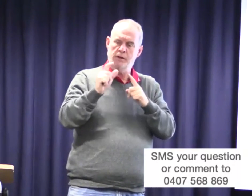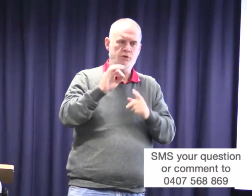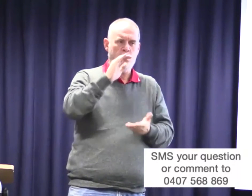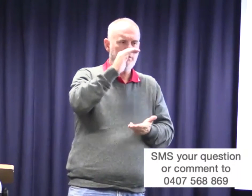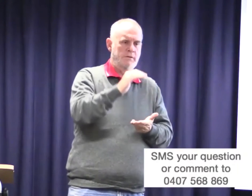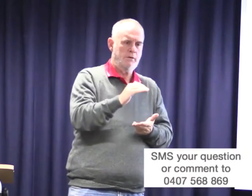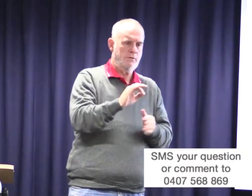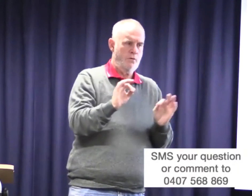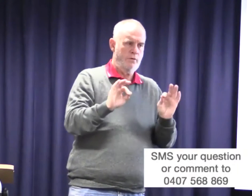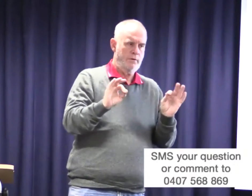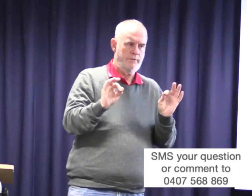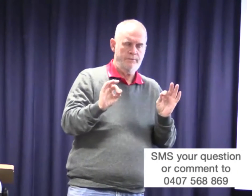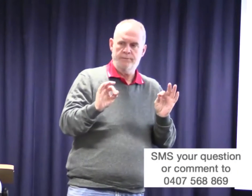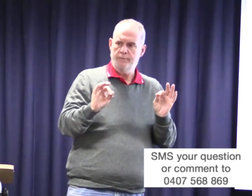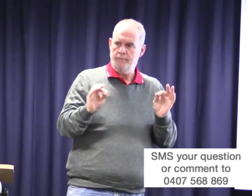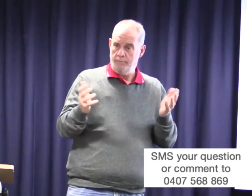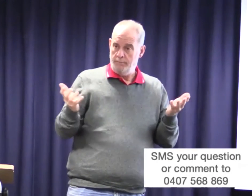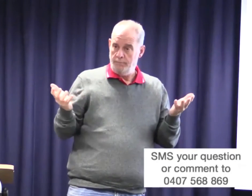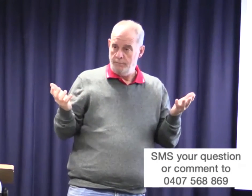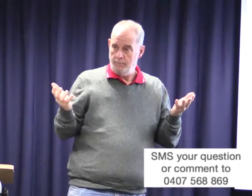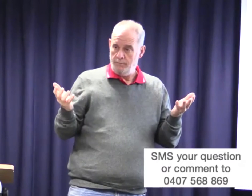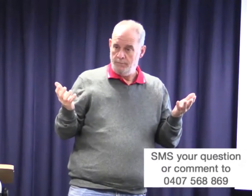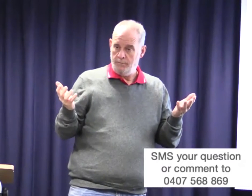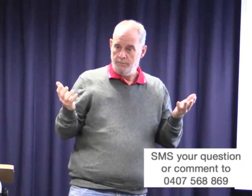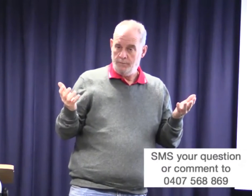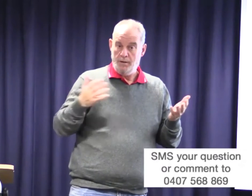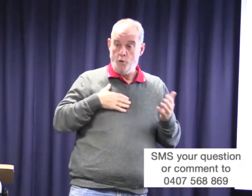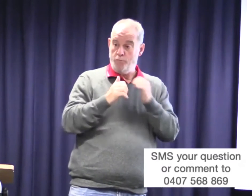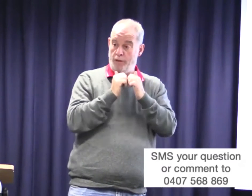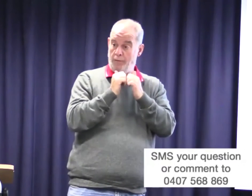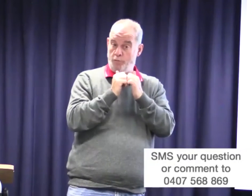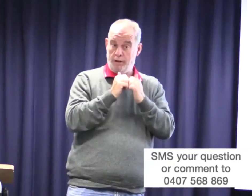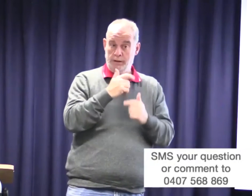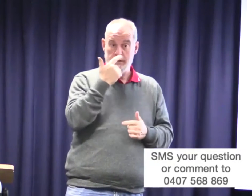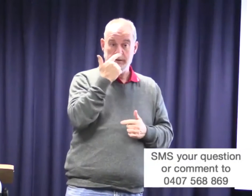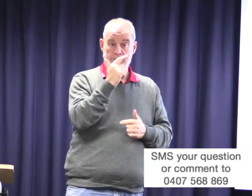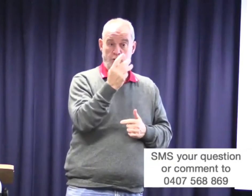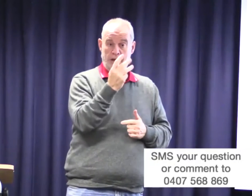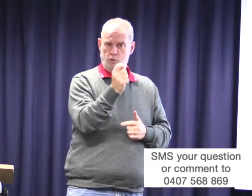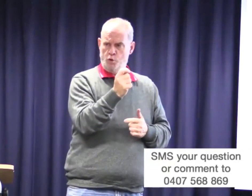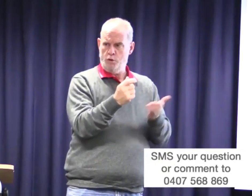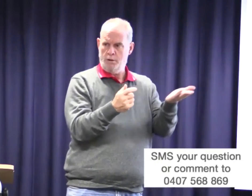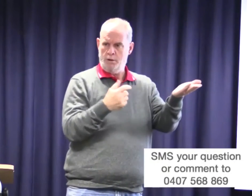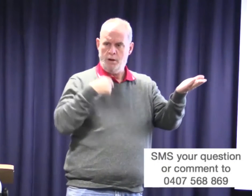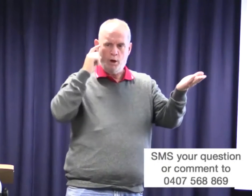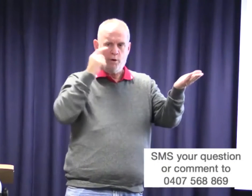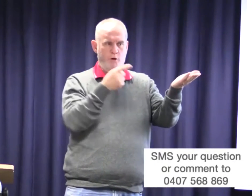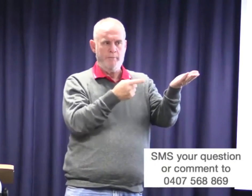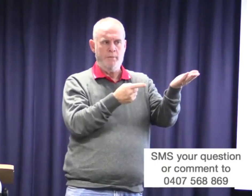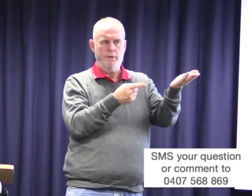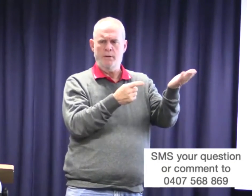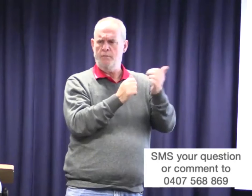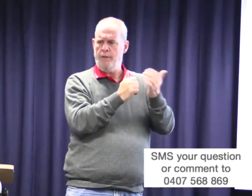what happens with NABS? You know, now that it's not a 20% reduction. My brother, for instance, he's